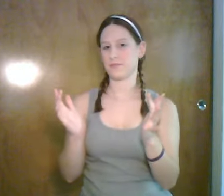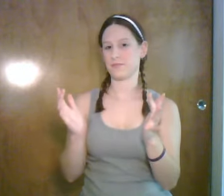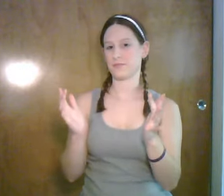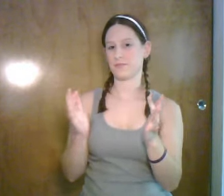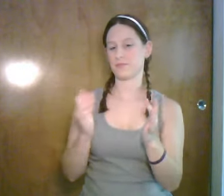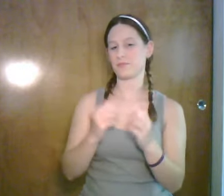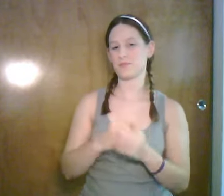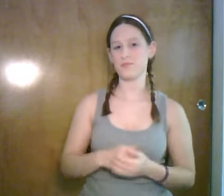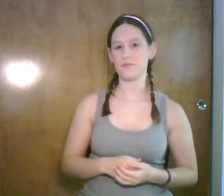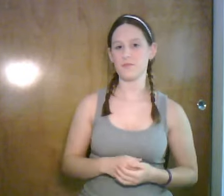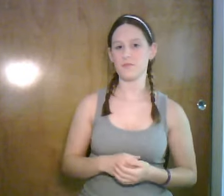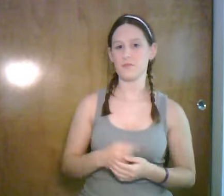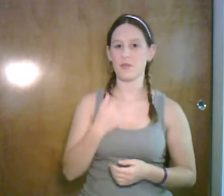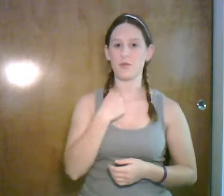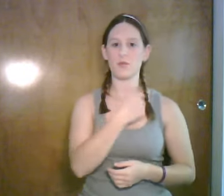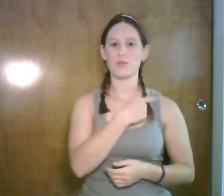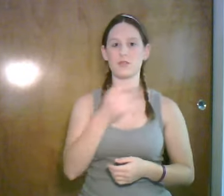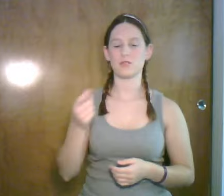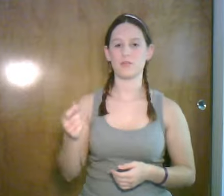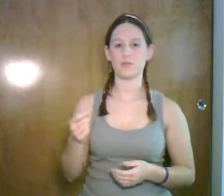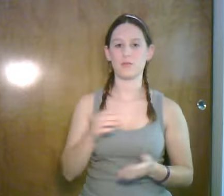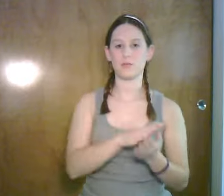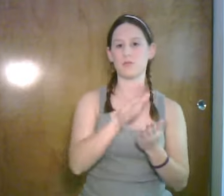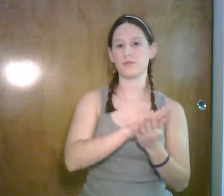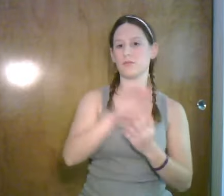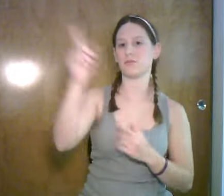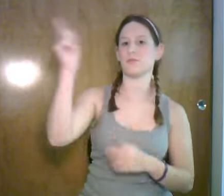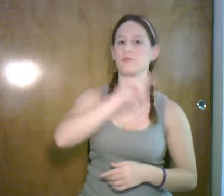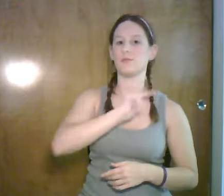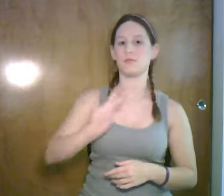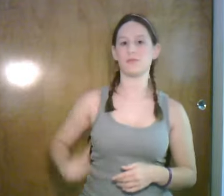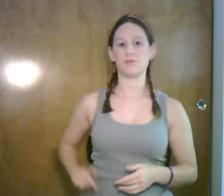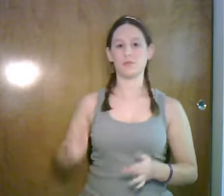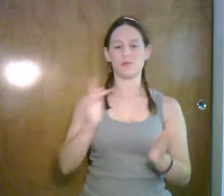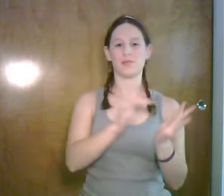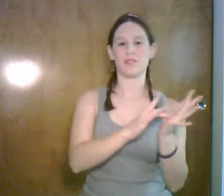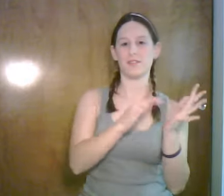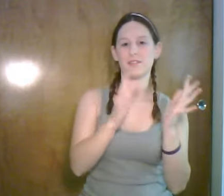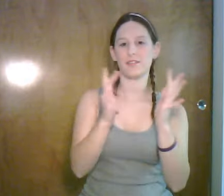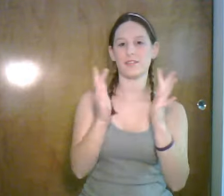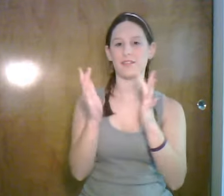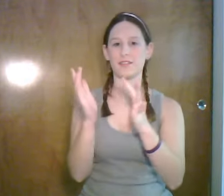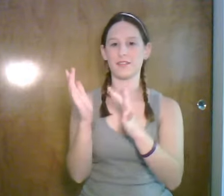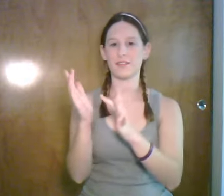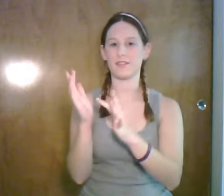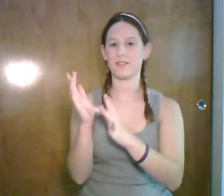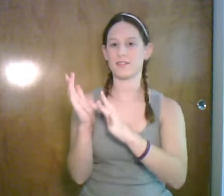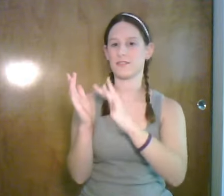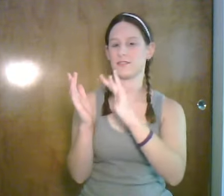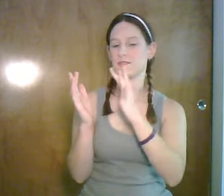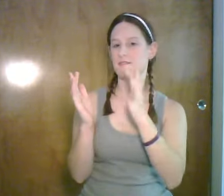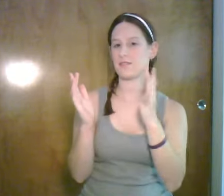We worship you, King Jesus Jesus,